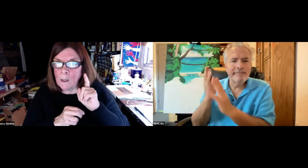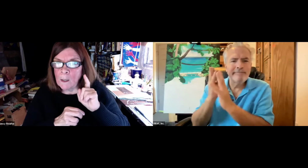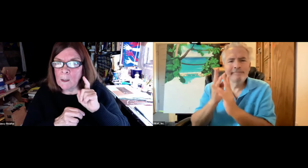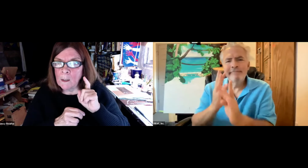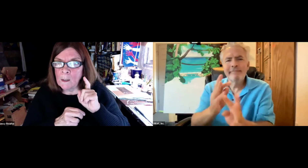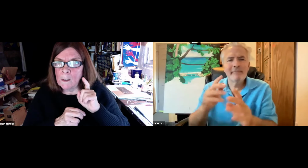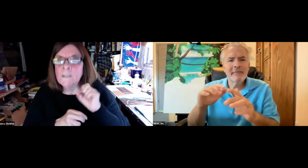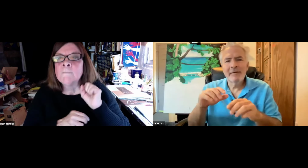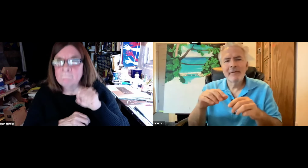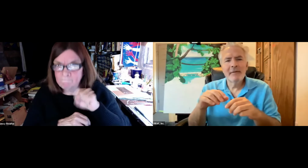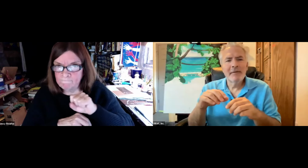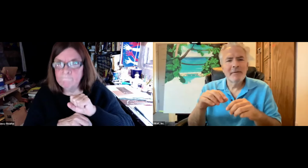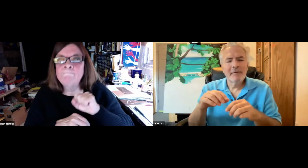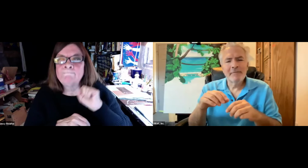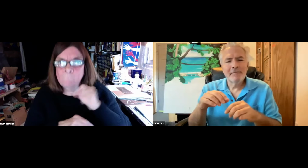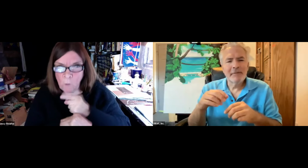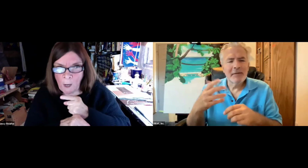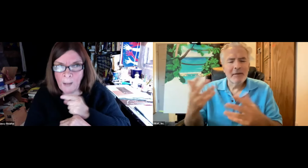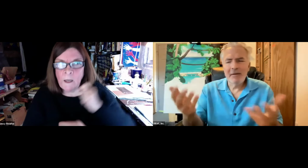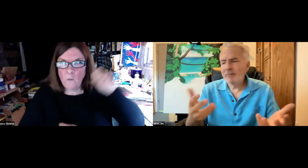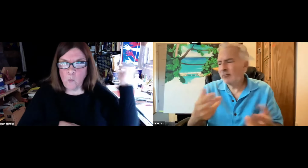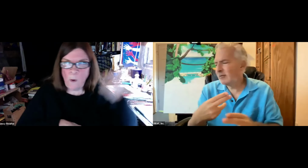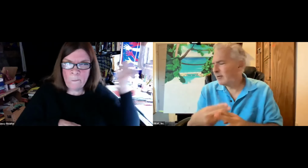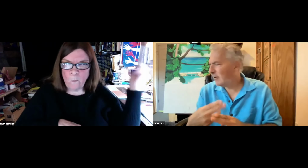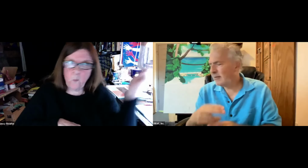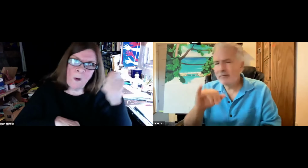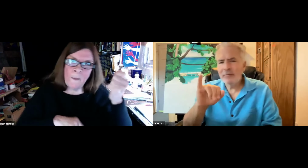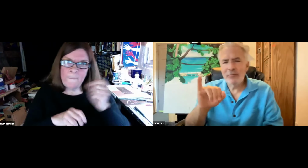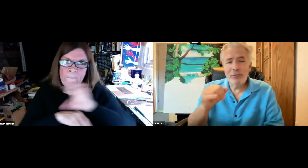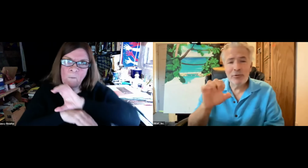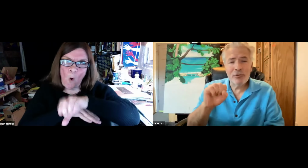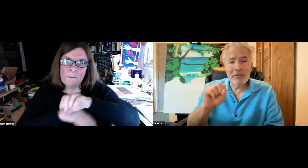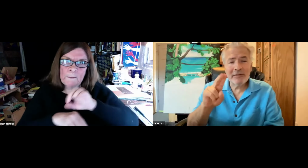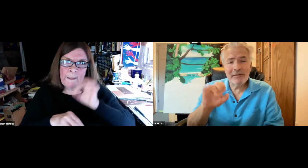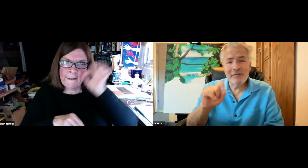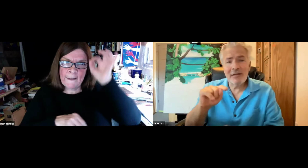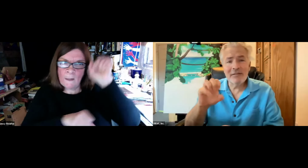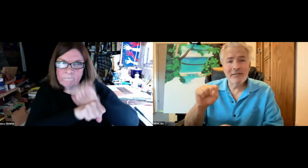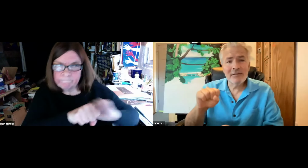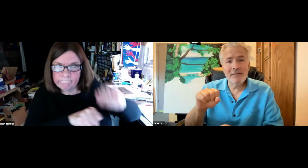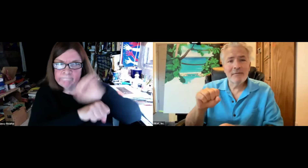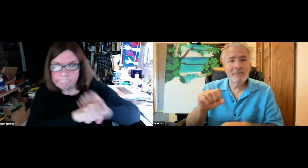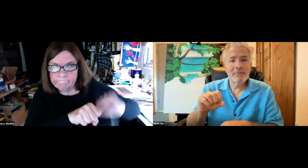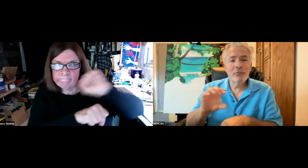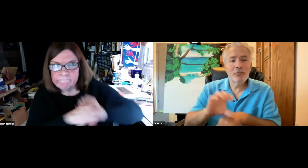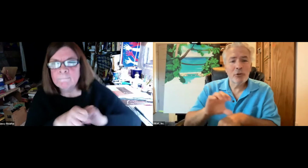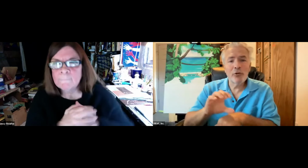Yeah, there are many more. And it's just one of them. Spanish people came in. And